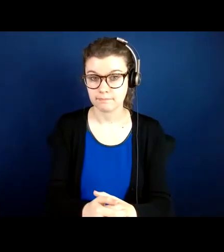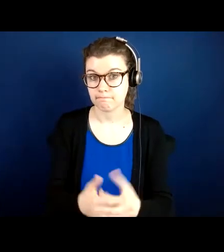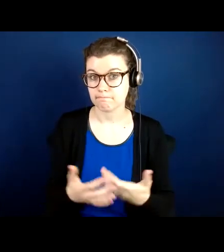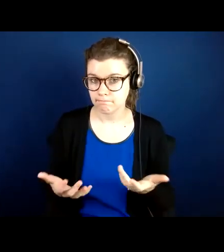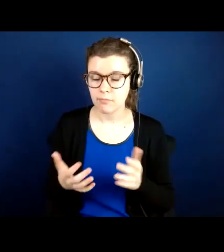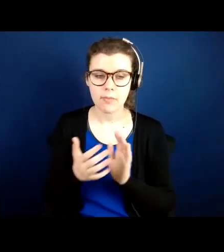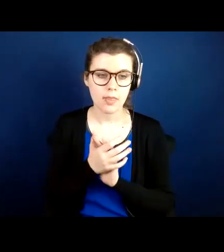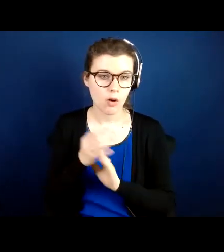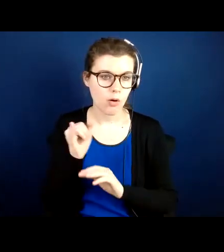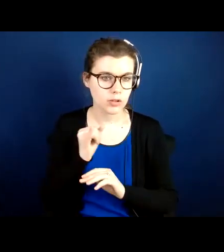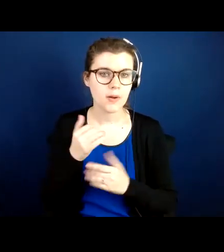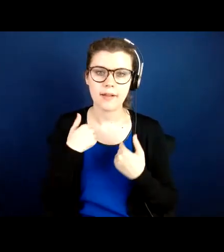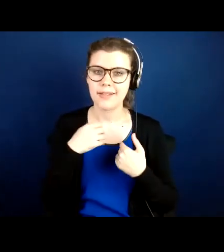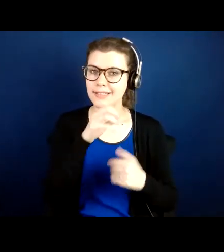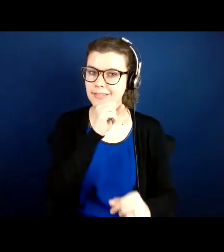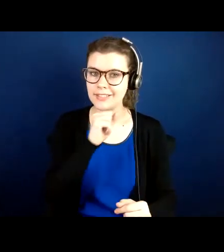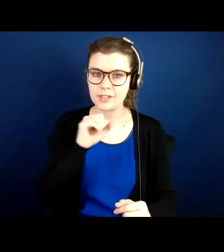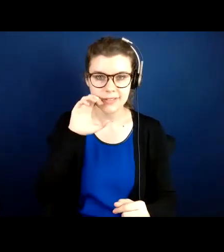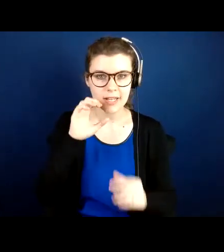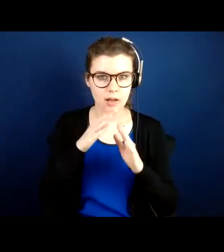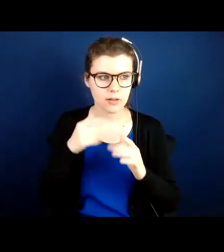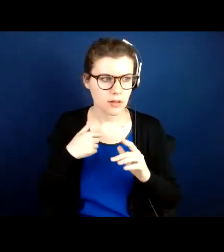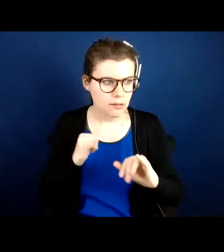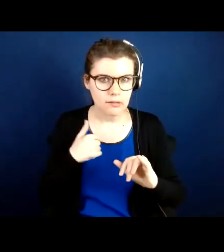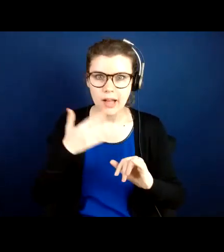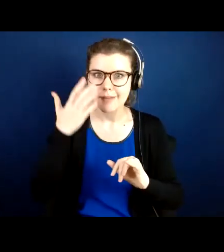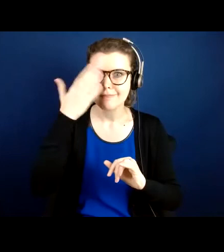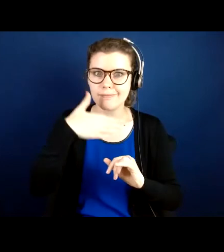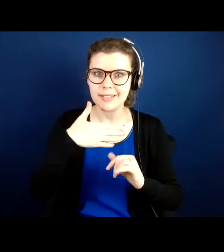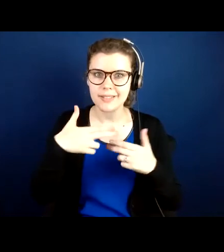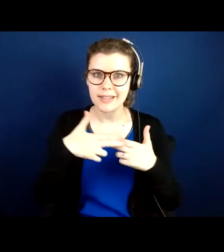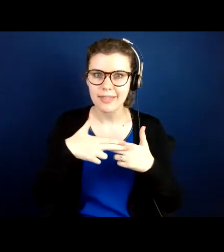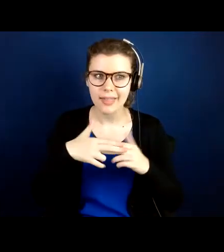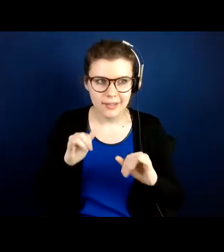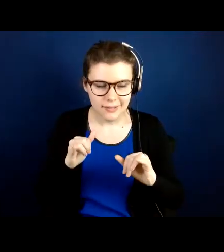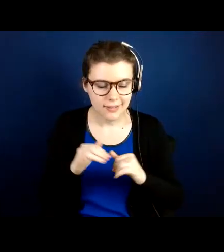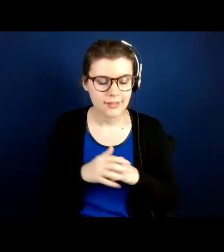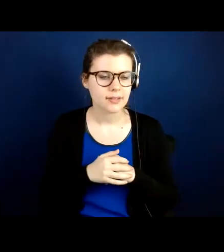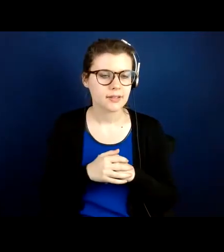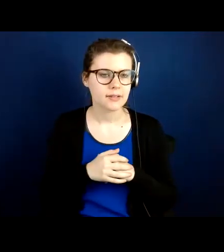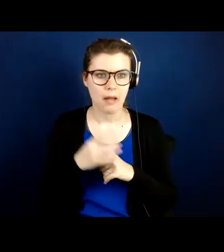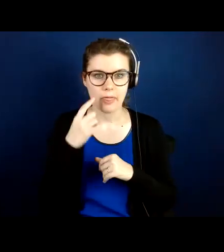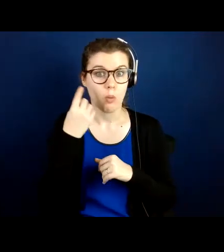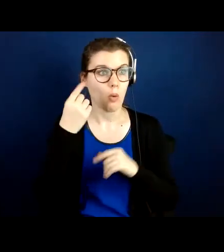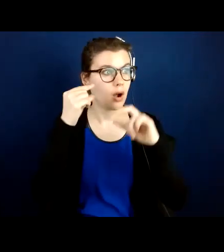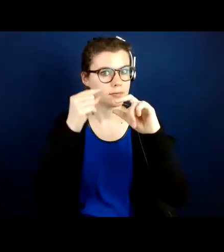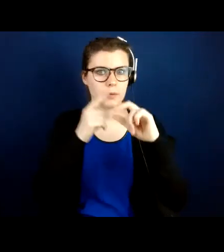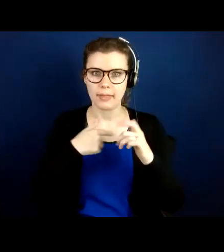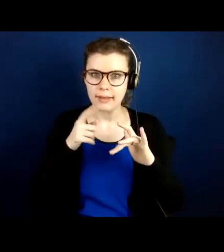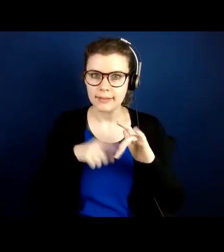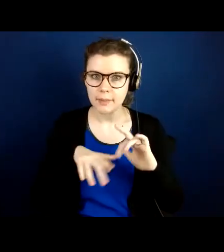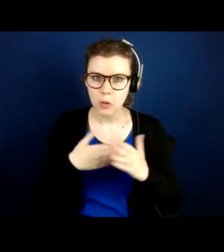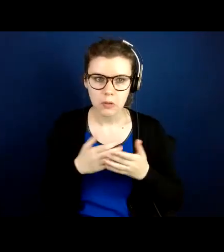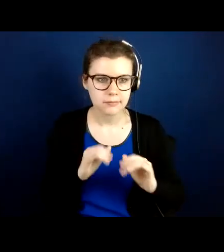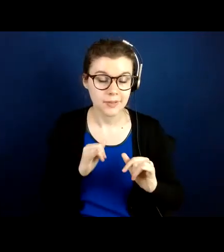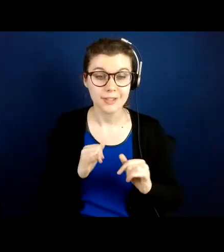also the senior housing, I missed a whole slide. I thought it was just one, but the senior housing is we look